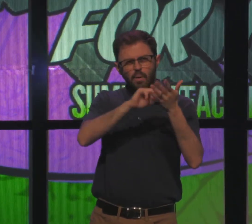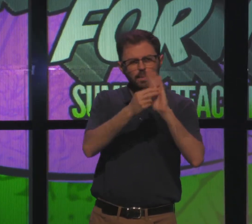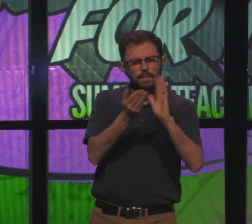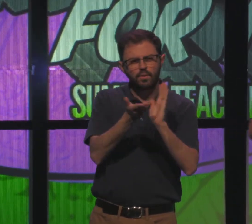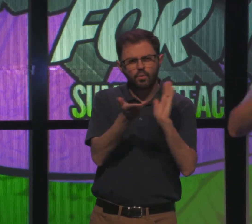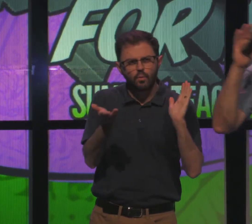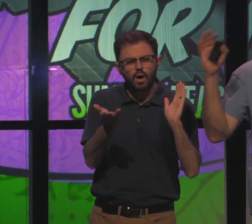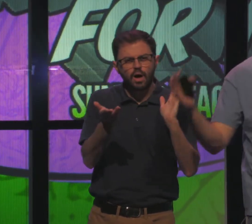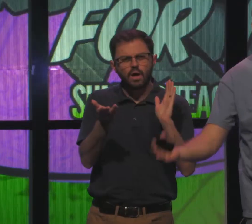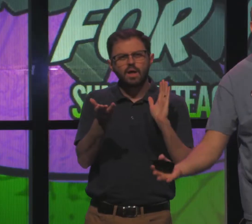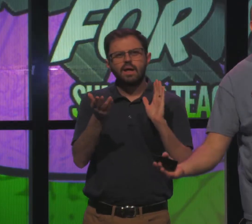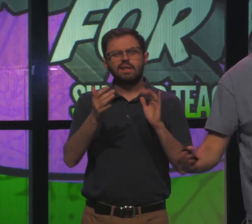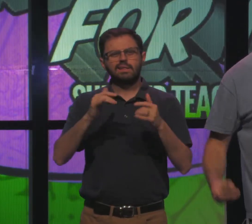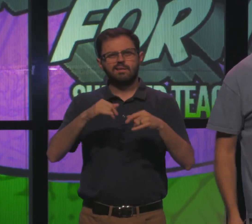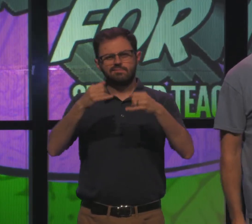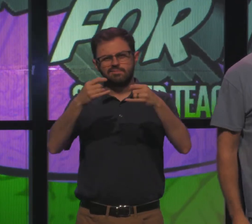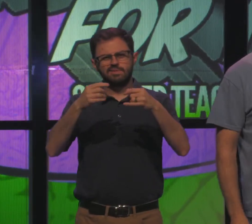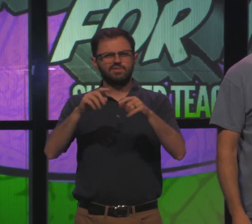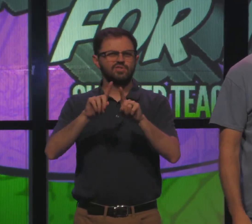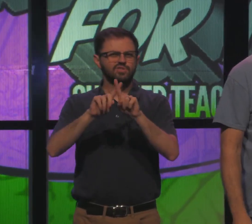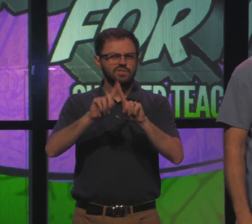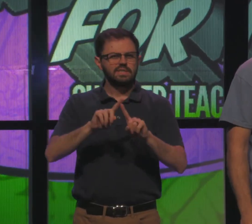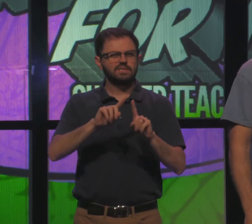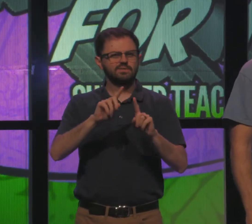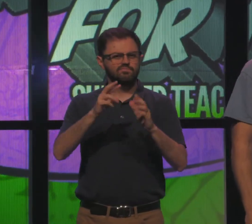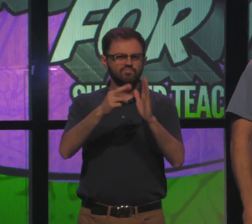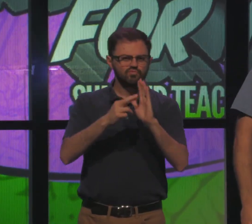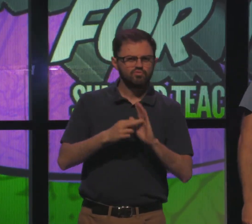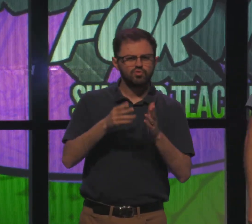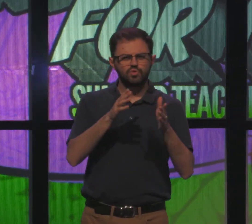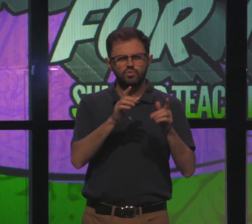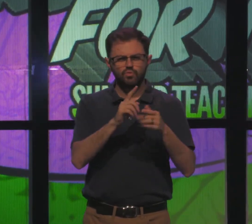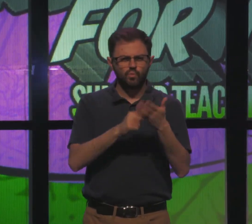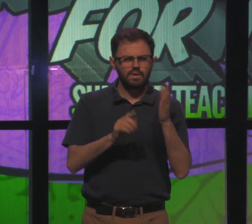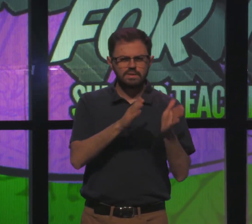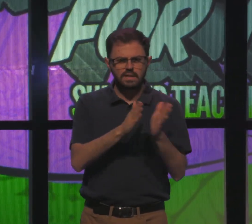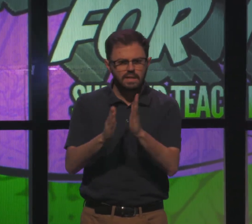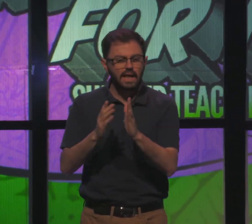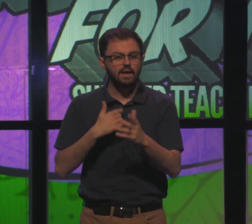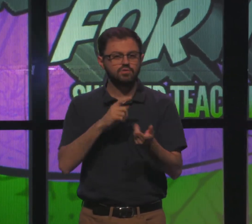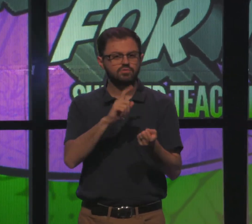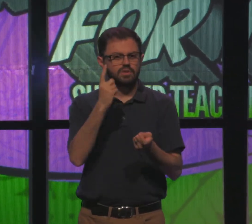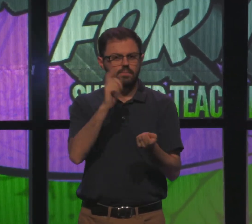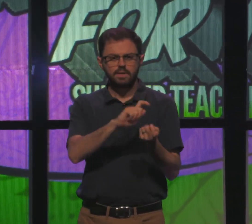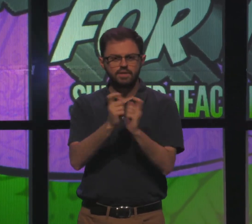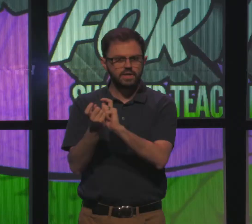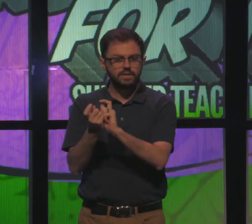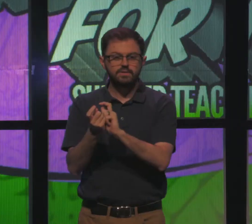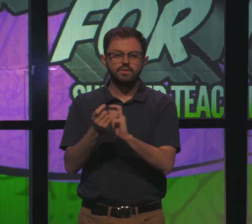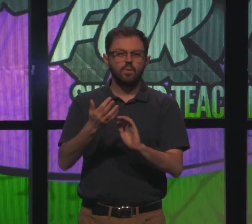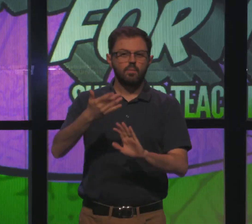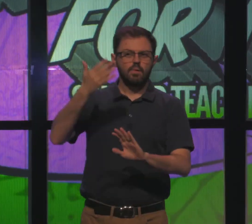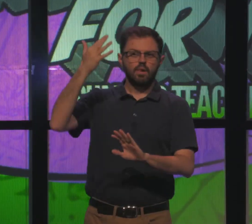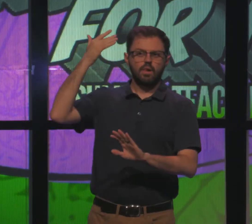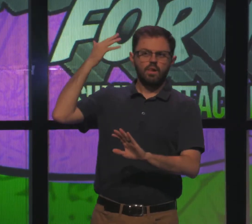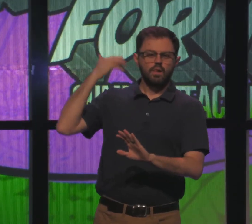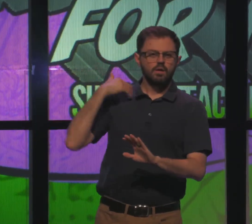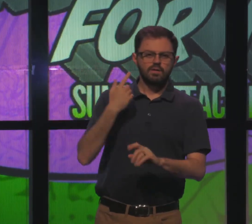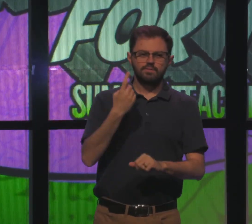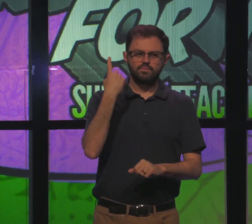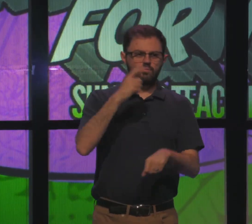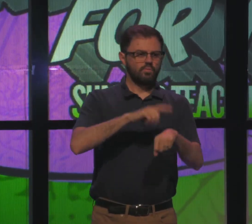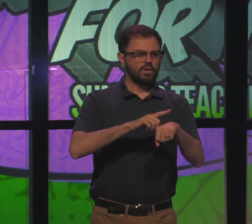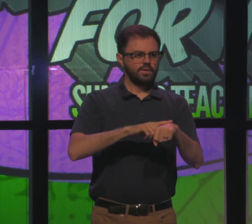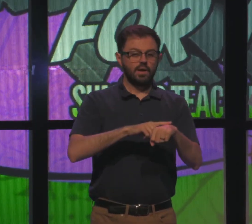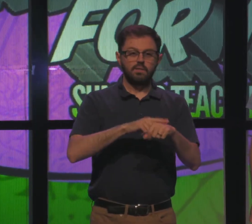an evolution, there's a change that takes place. At one point, we thought God only wanted us to eat plants.